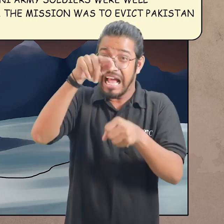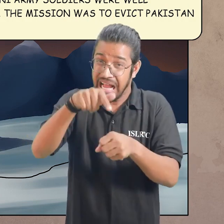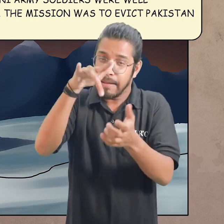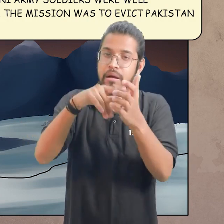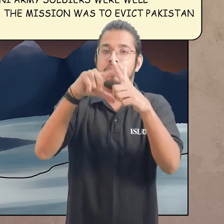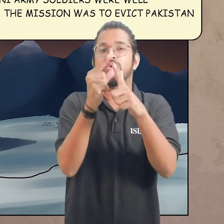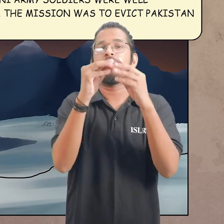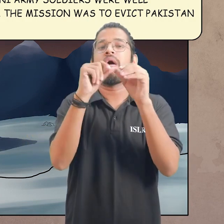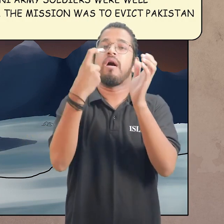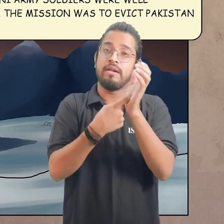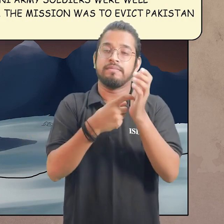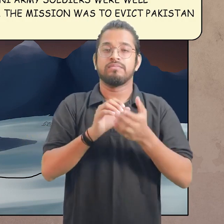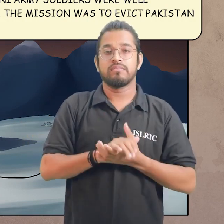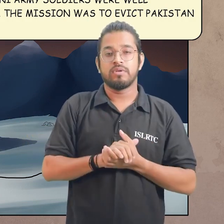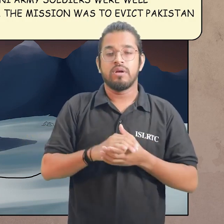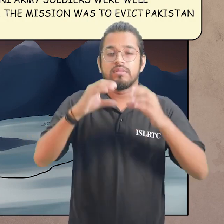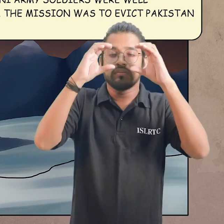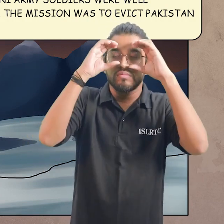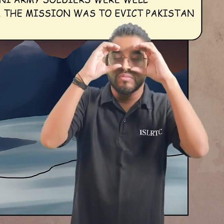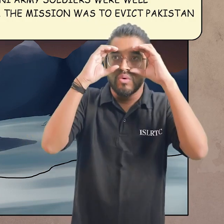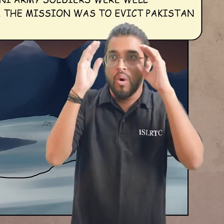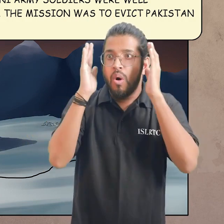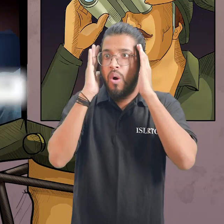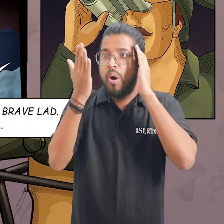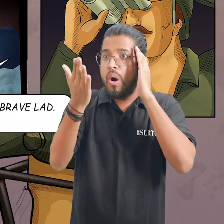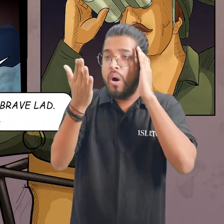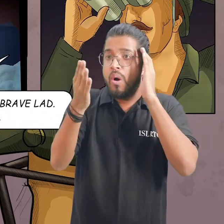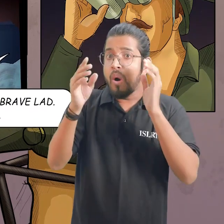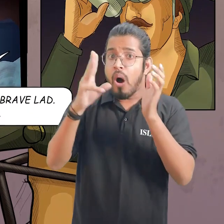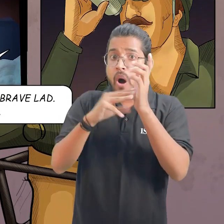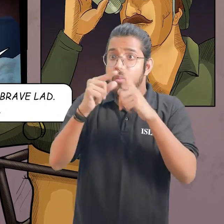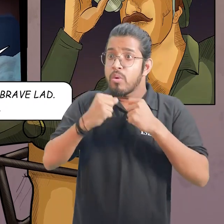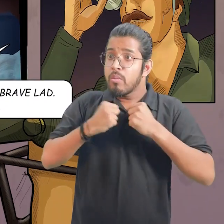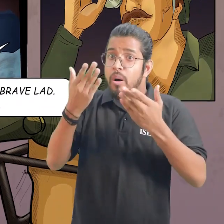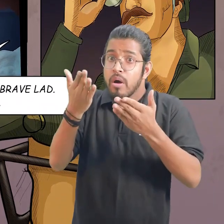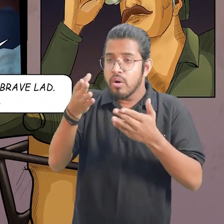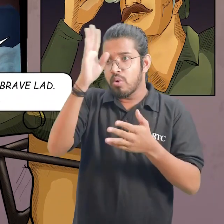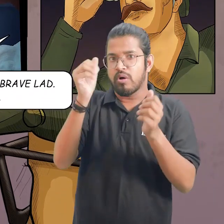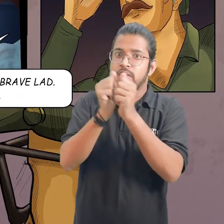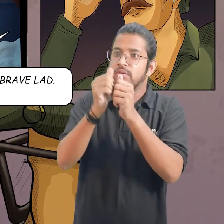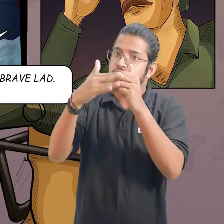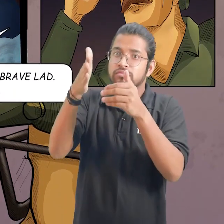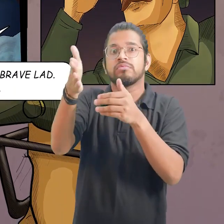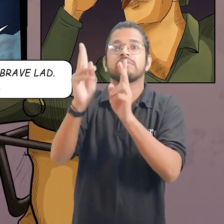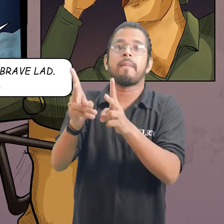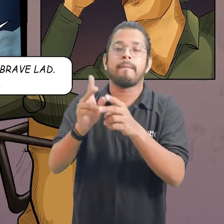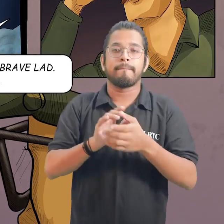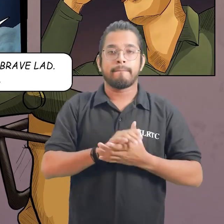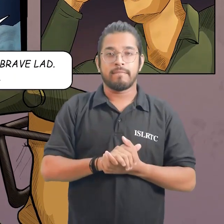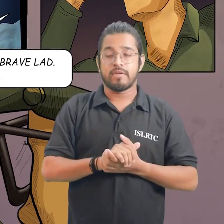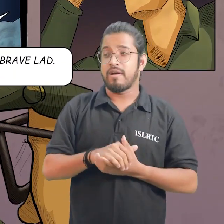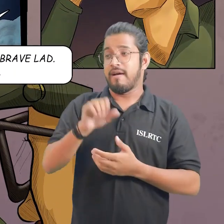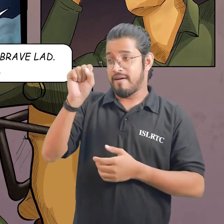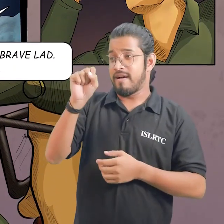The mission was to evict Pakistan from Zubar. My God, that's a brave lad. God be